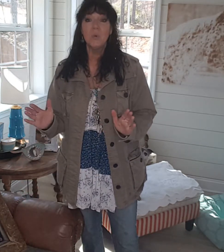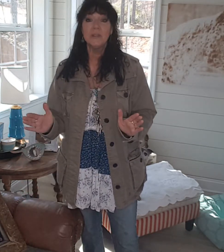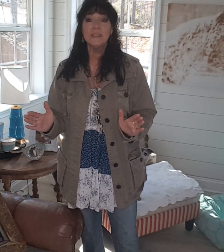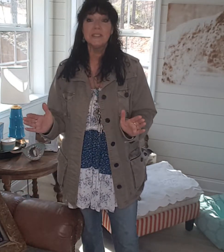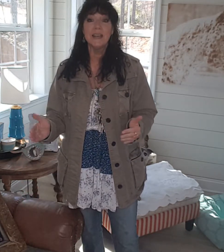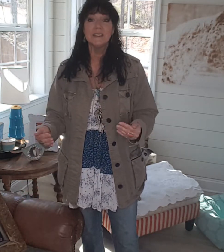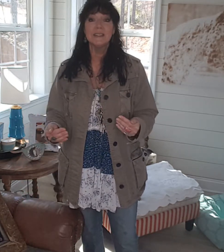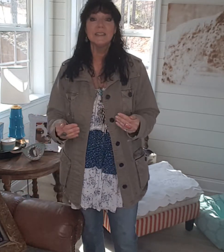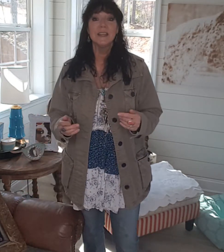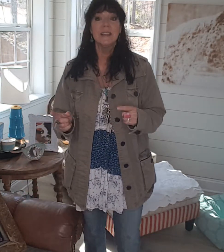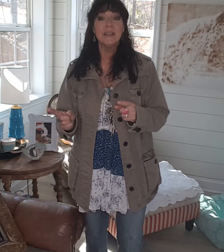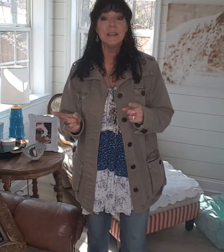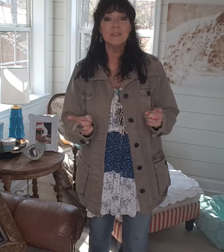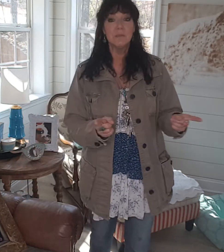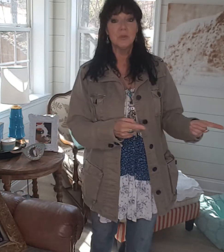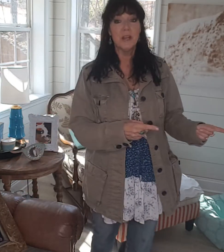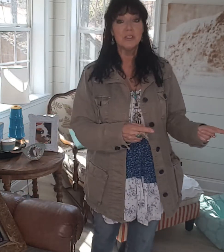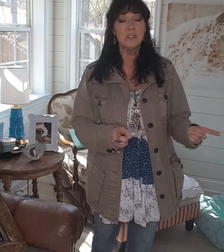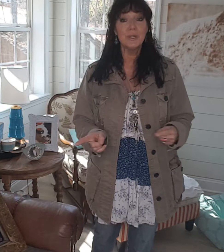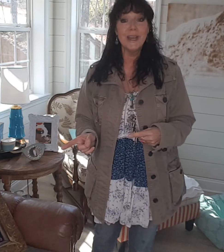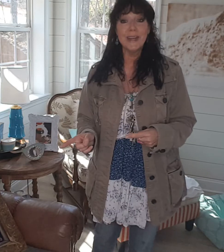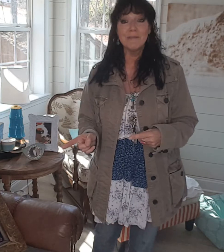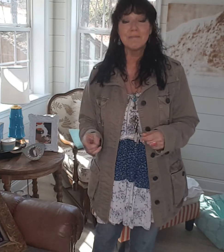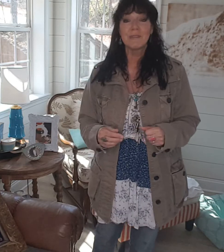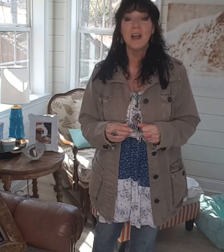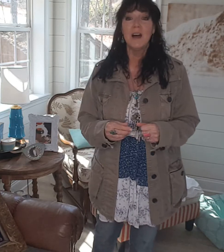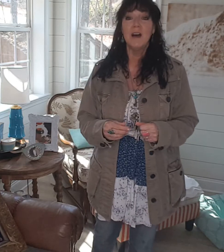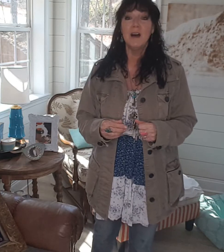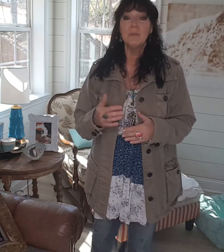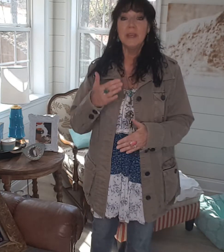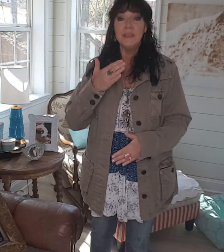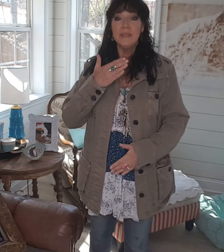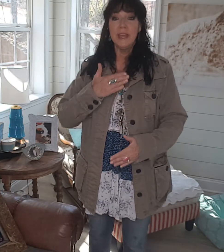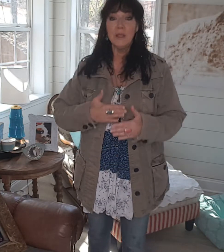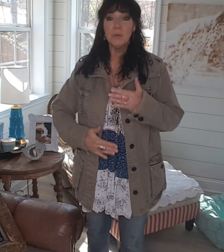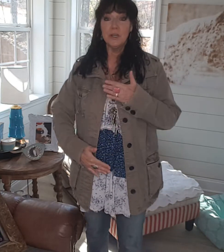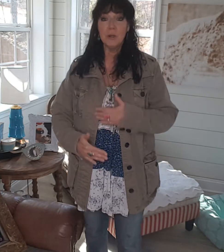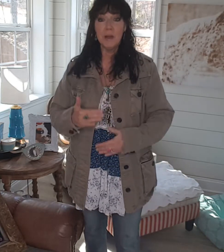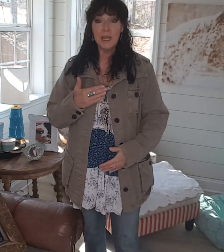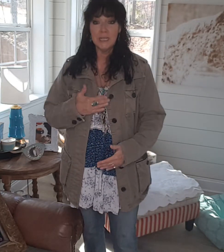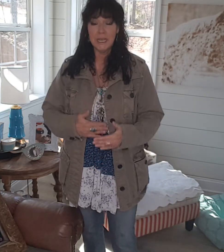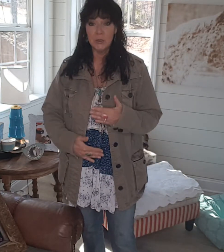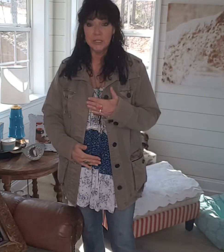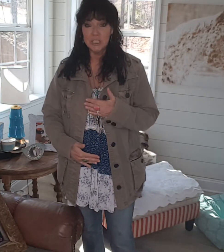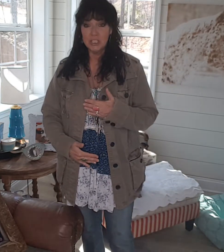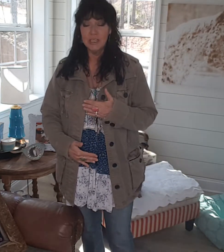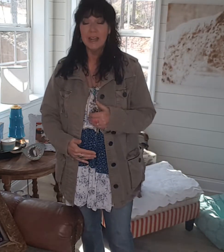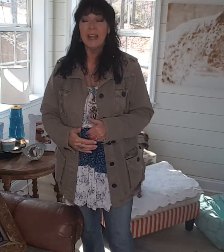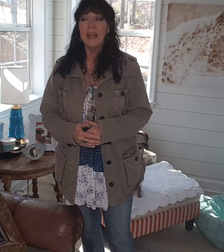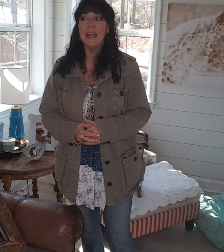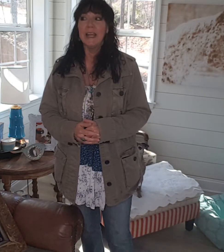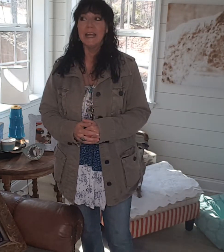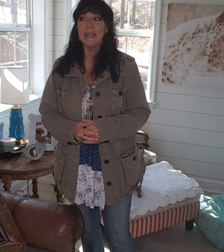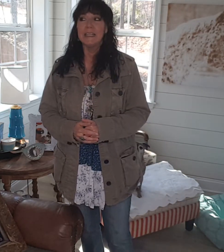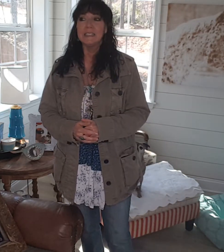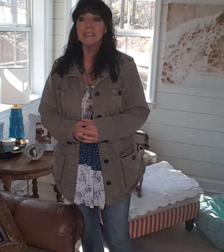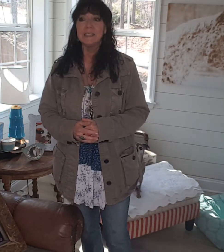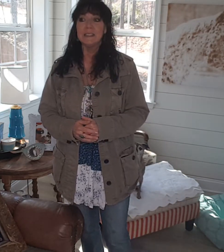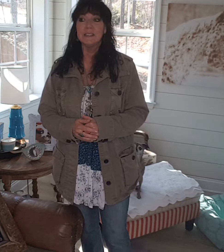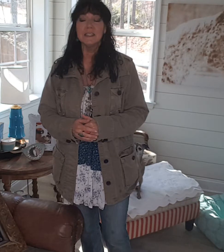this does is it gives them directional training. They read our body language. And this is going to make